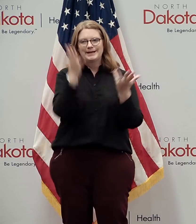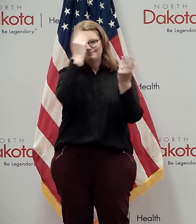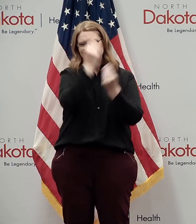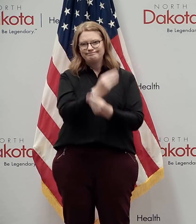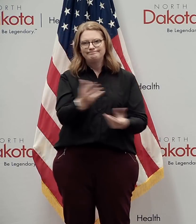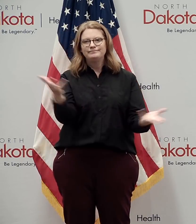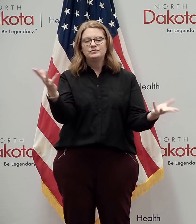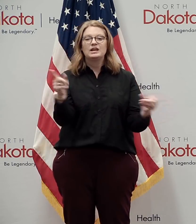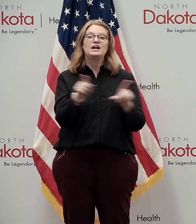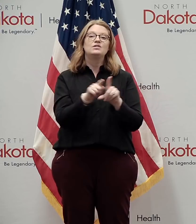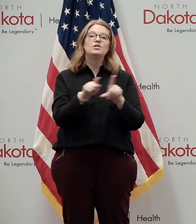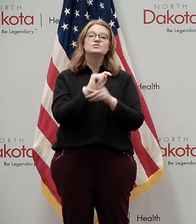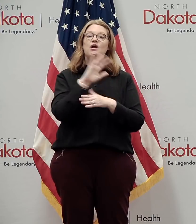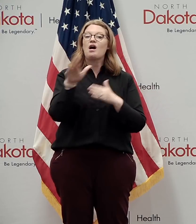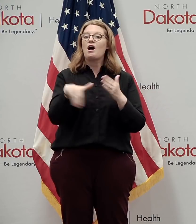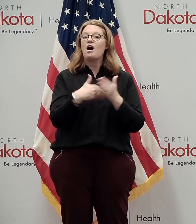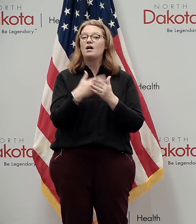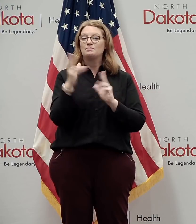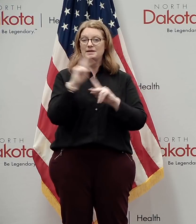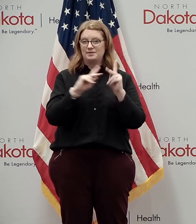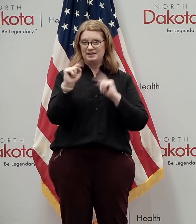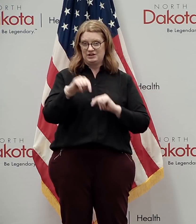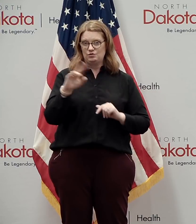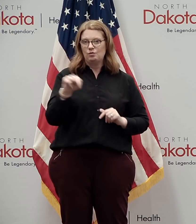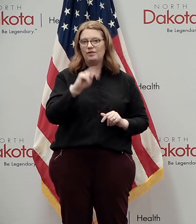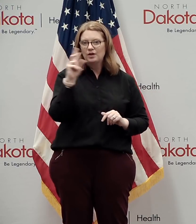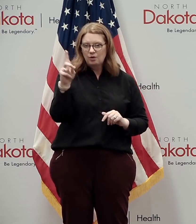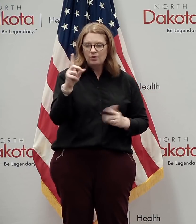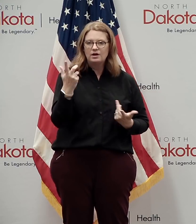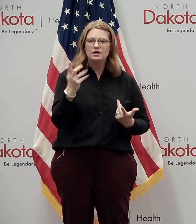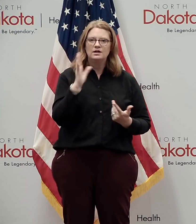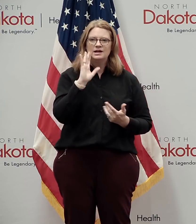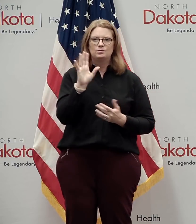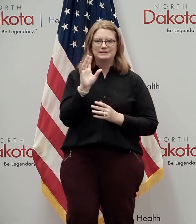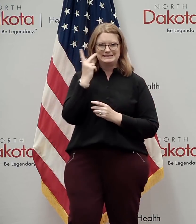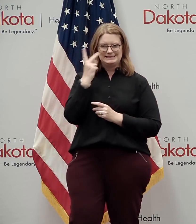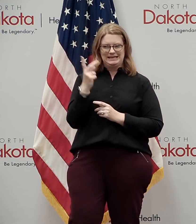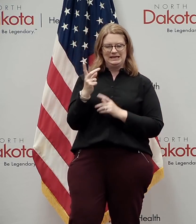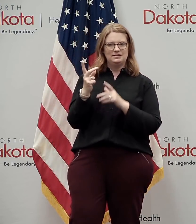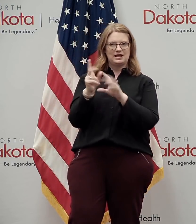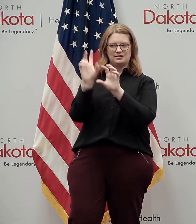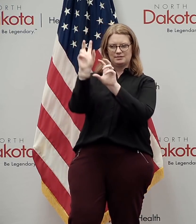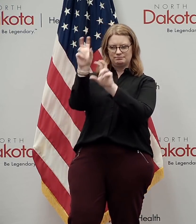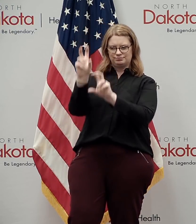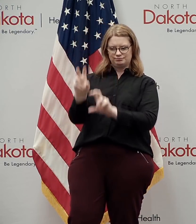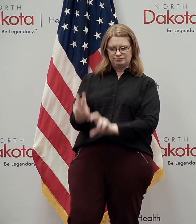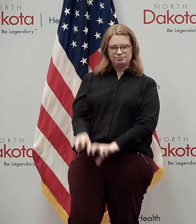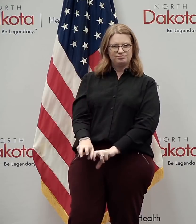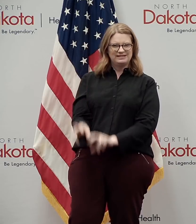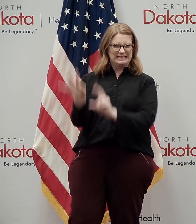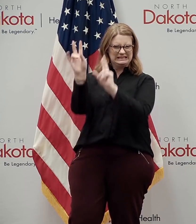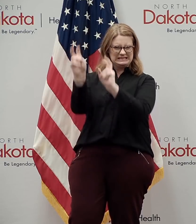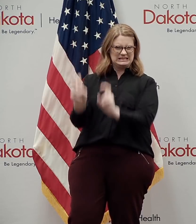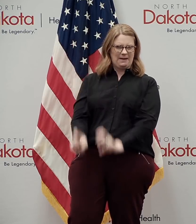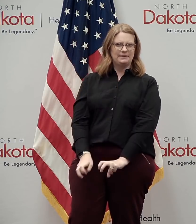all attendees and all North Dakotans, and they'll be broken down into the individual, both breakout and keynotes, and so that's a great opportunity to learn